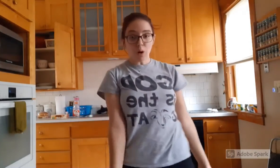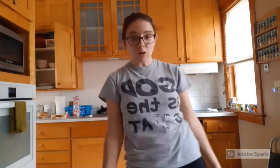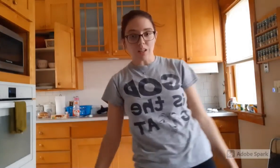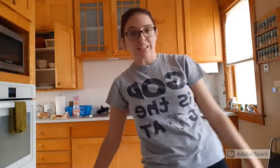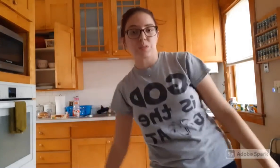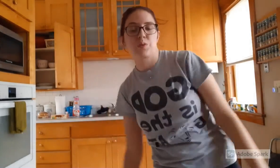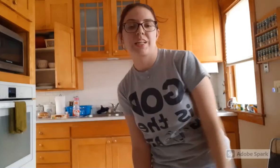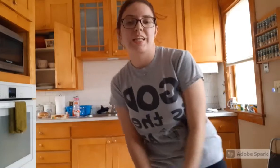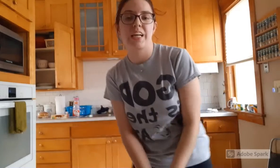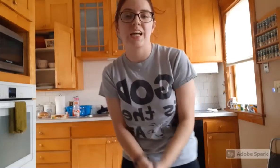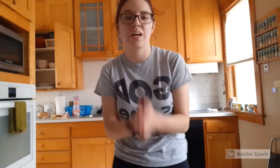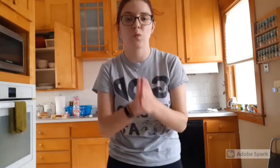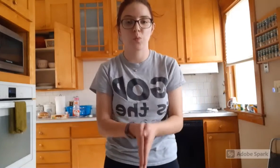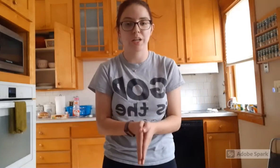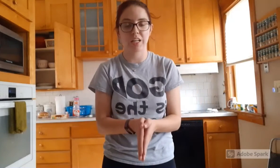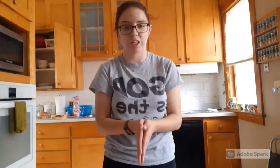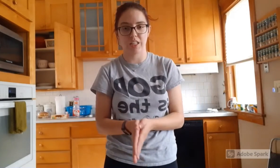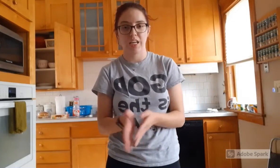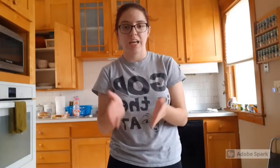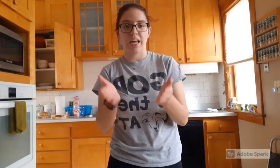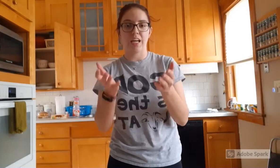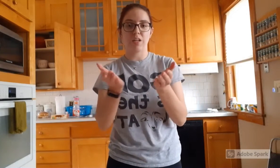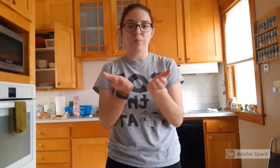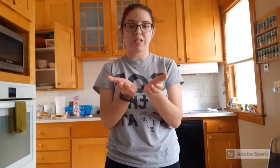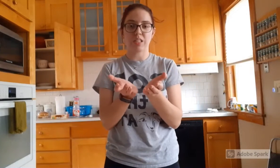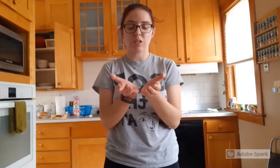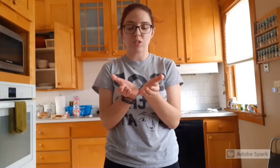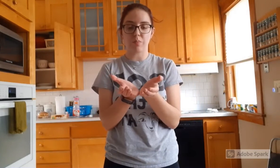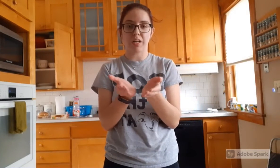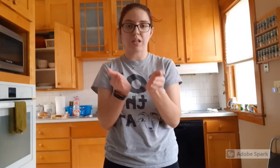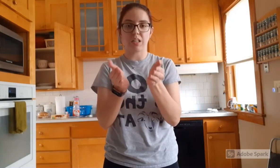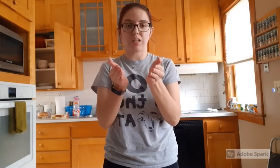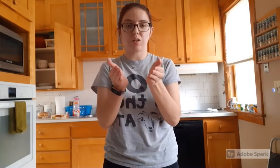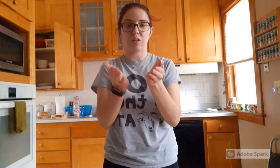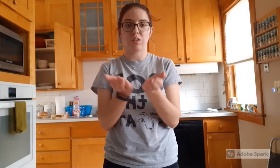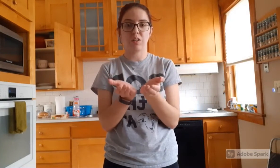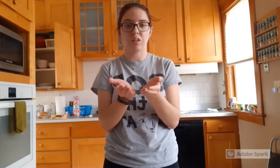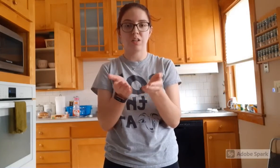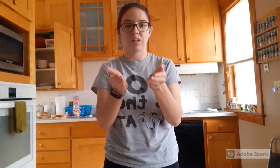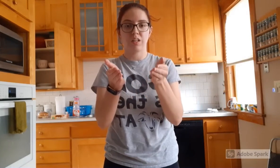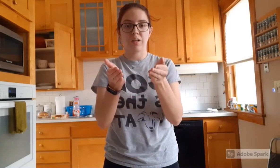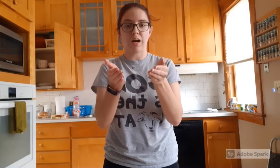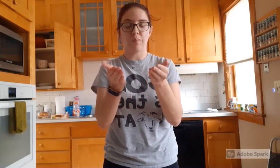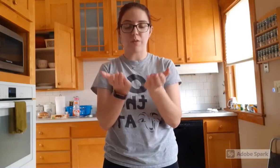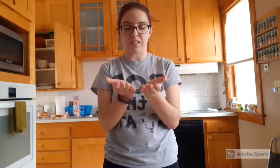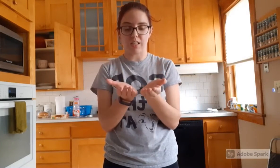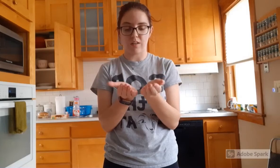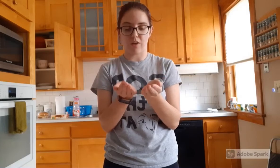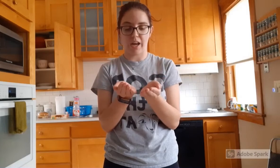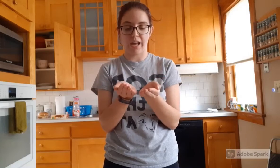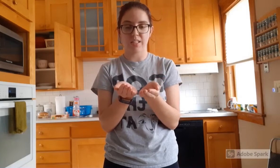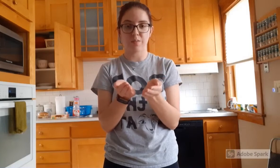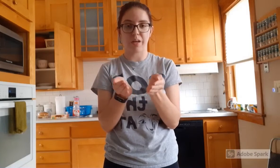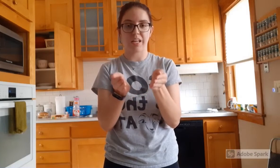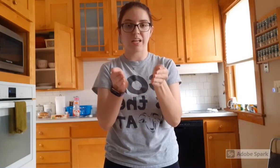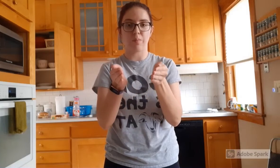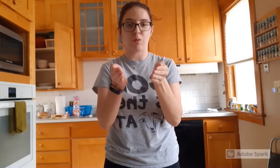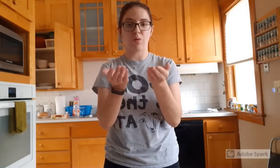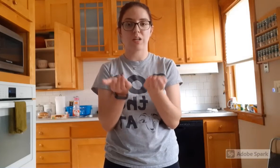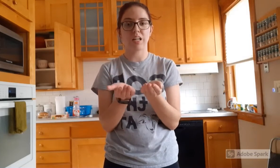Bowl is pretty good, and basically you just make a little uprising of your hands making a bowl, kind of like